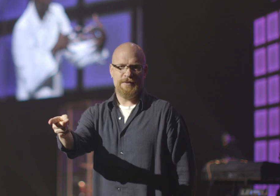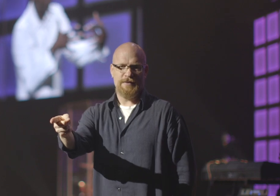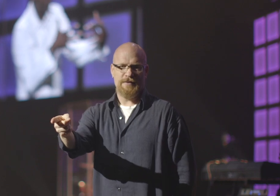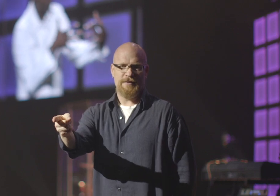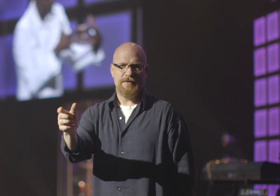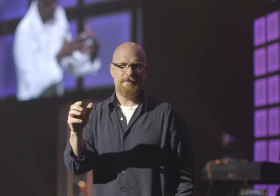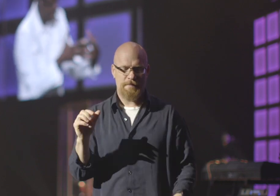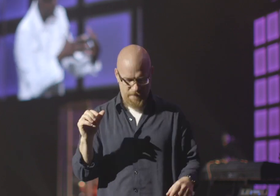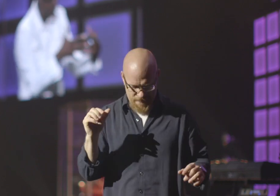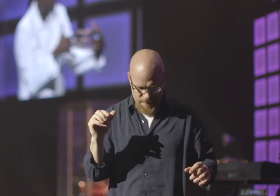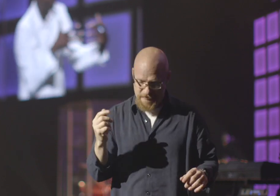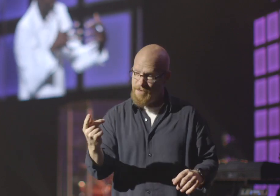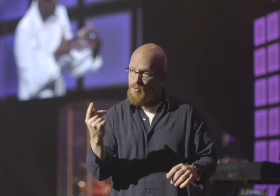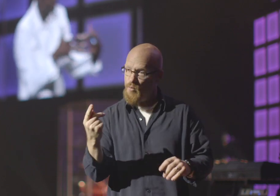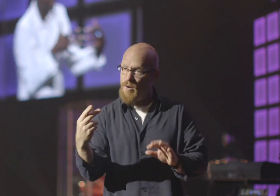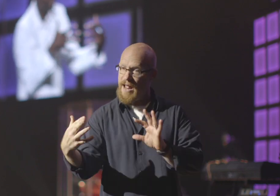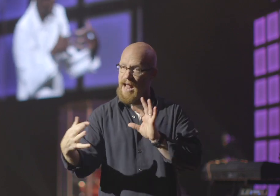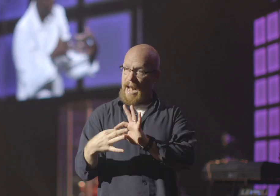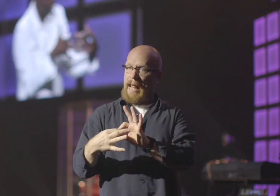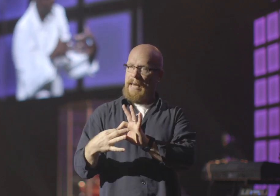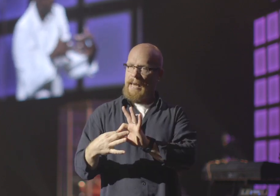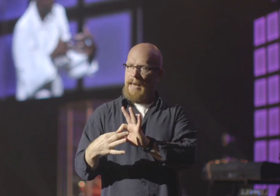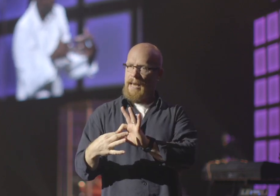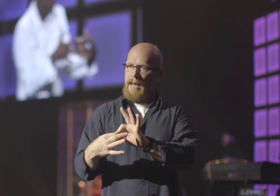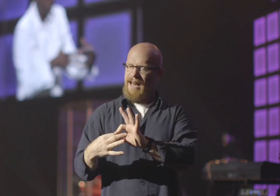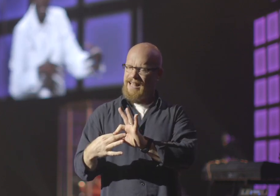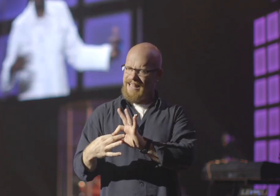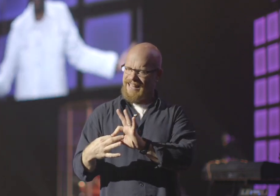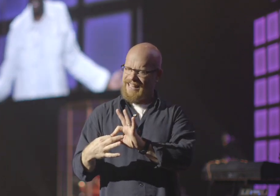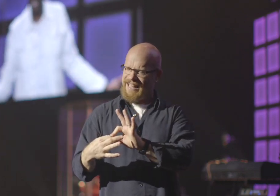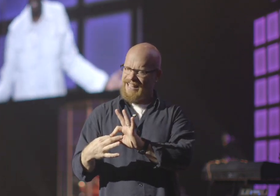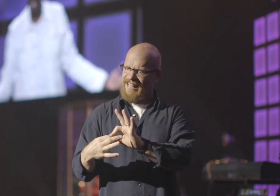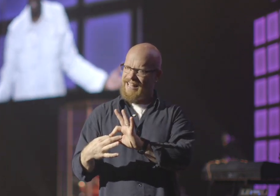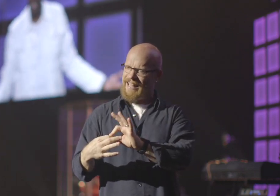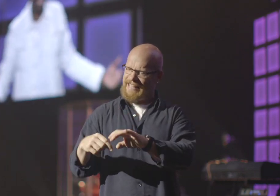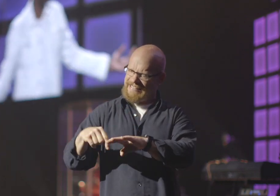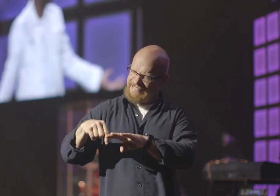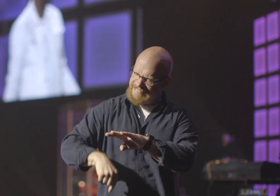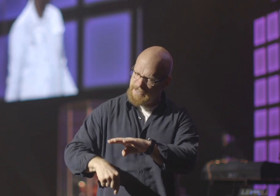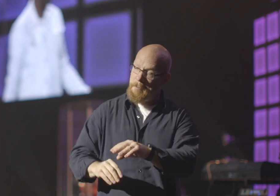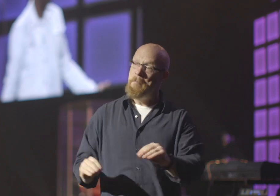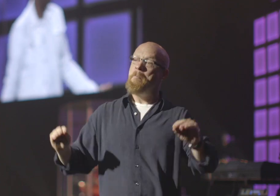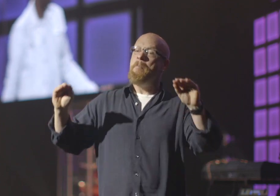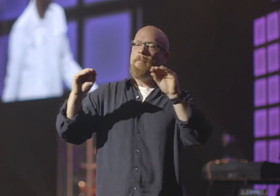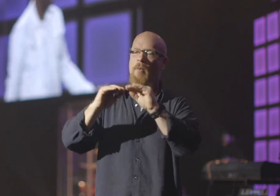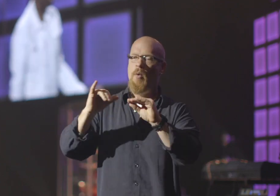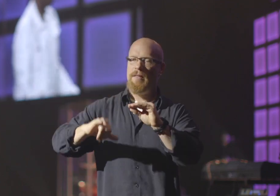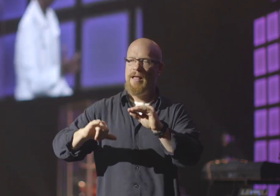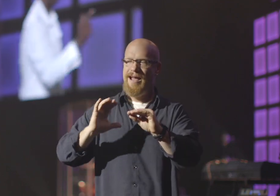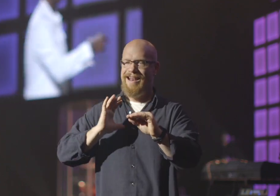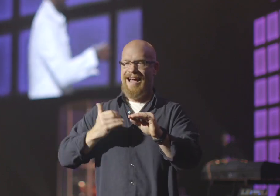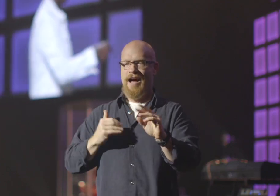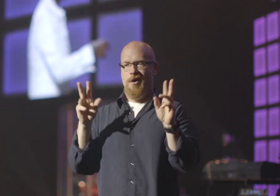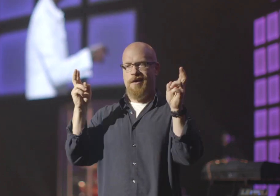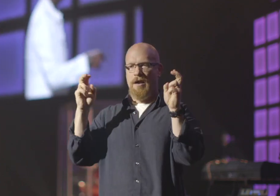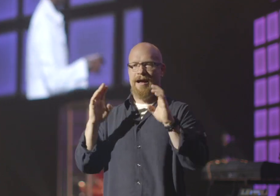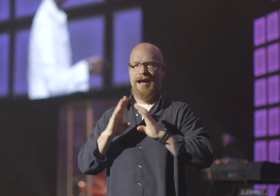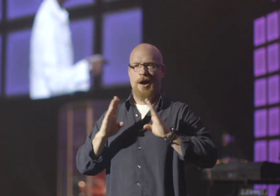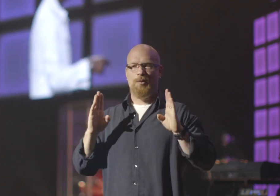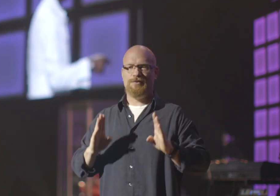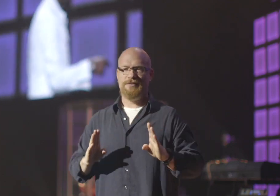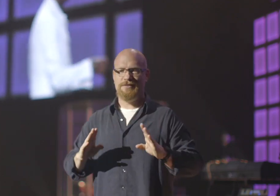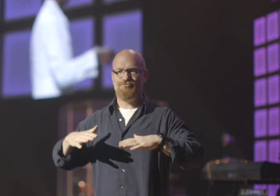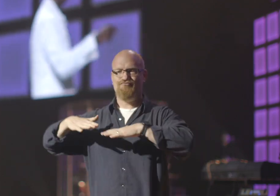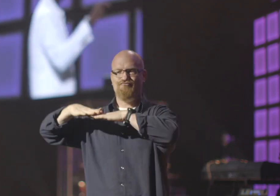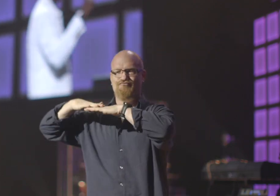we connected, it was something there that went beyond the exterior. So one of the things that's so important, I